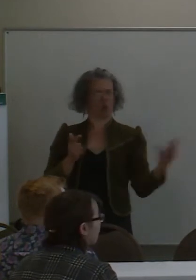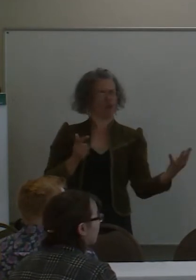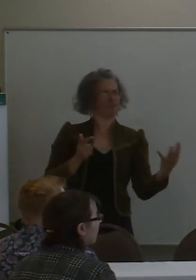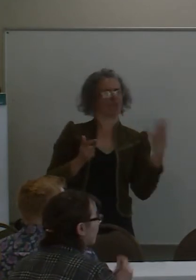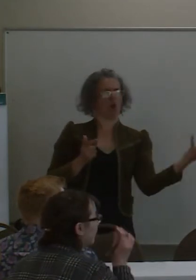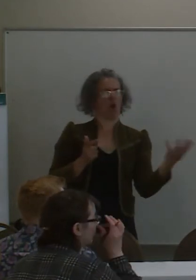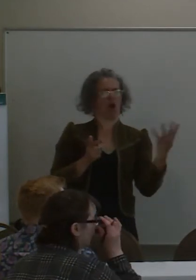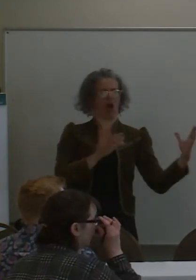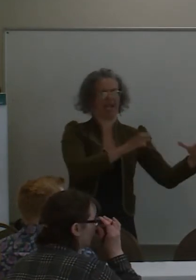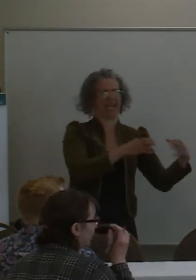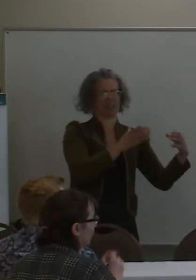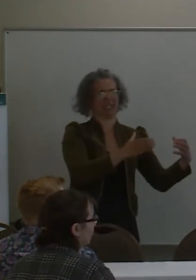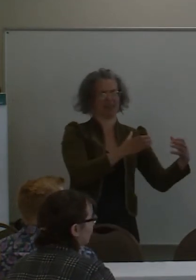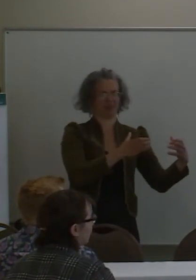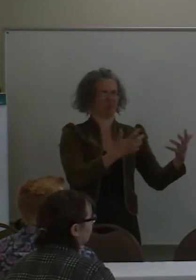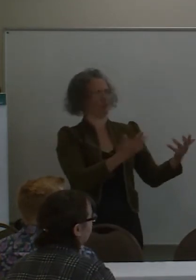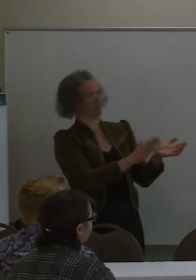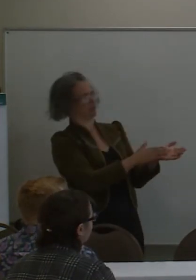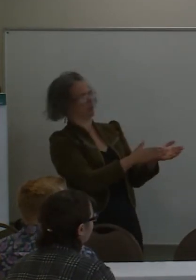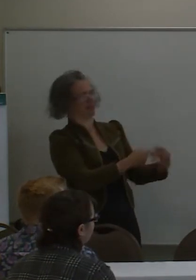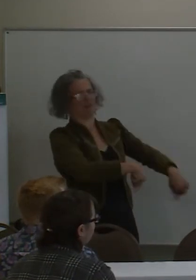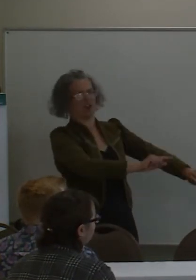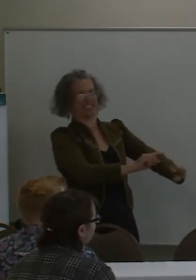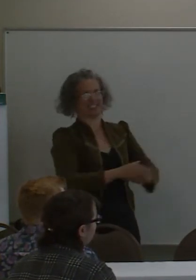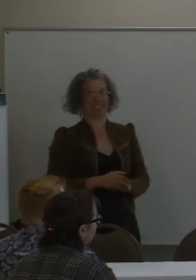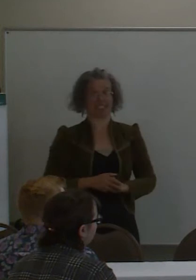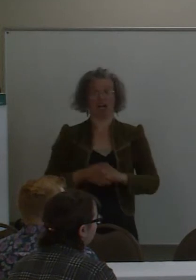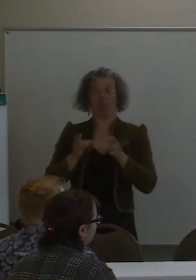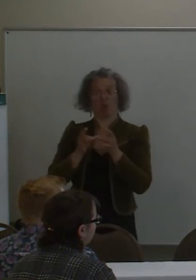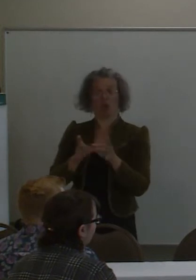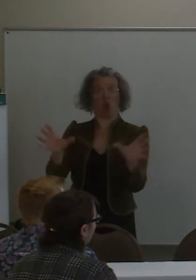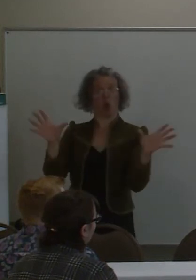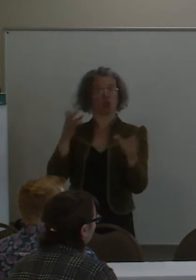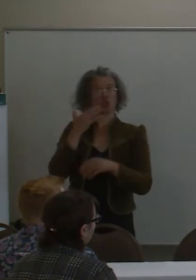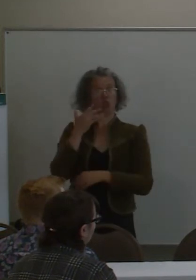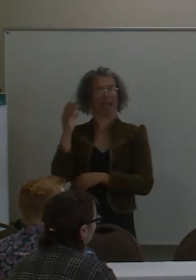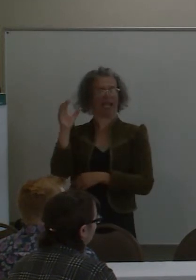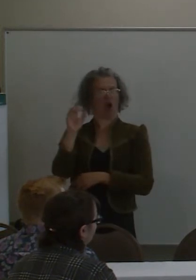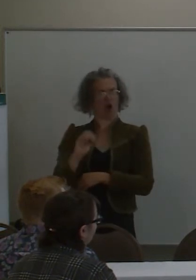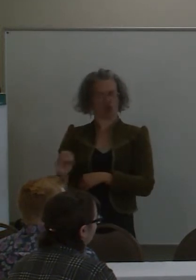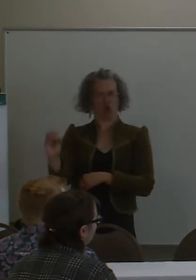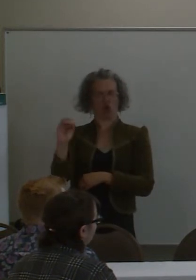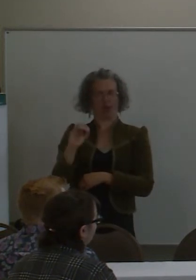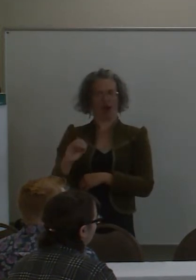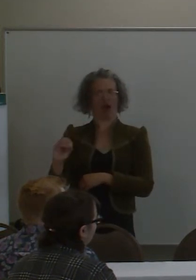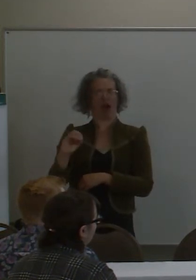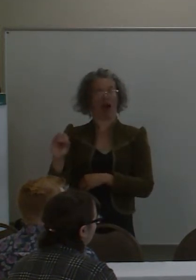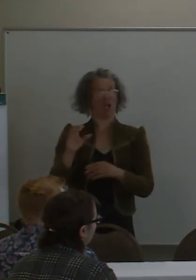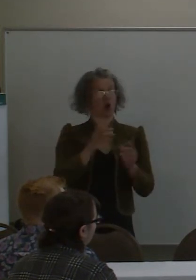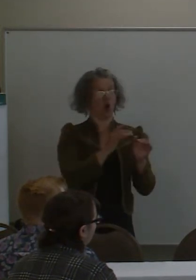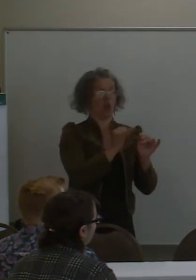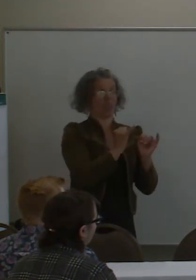hooray for us. We launched in October, and what we had done is we'd cut up those